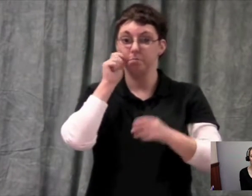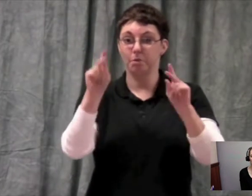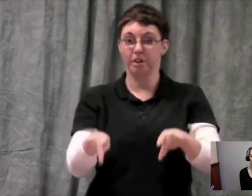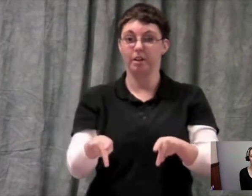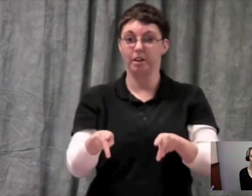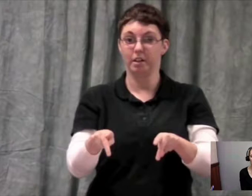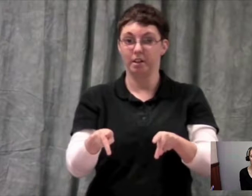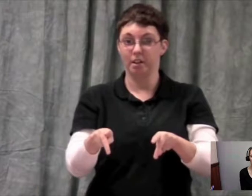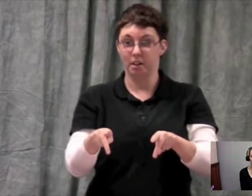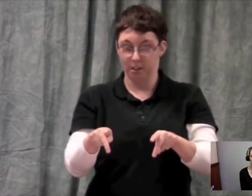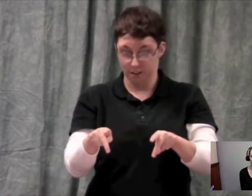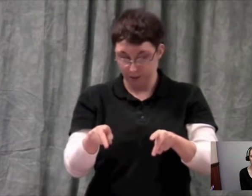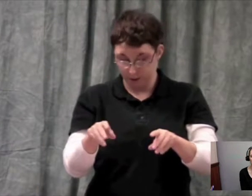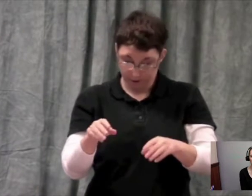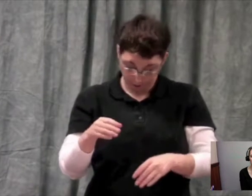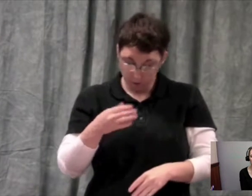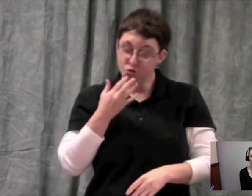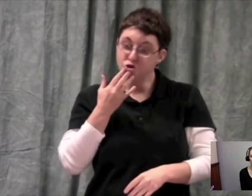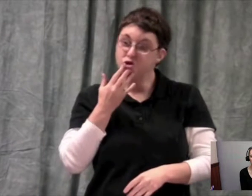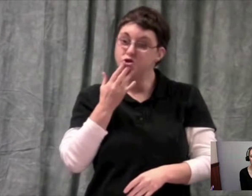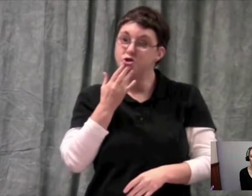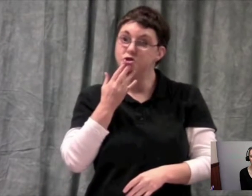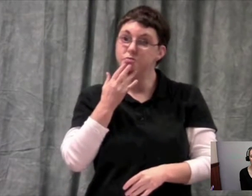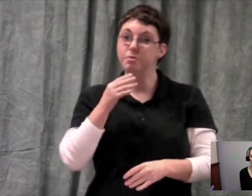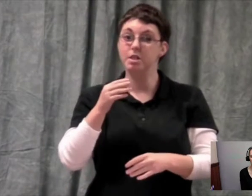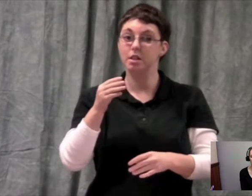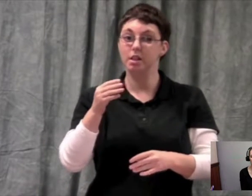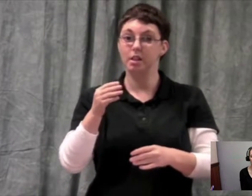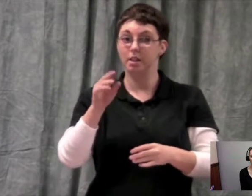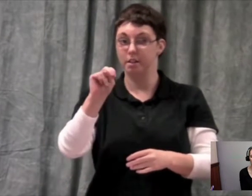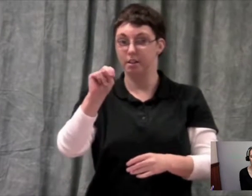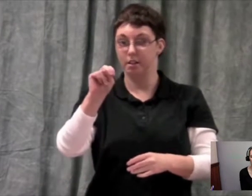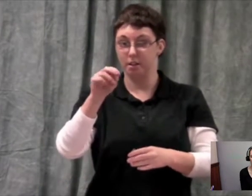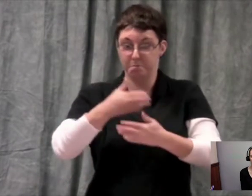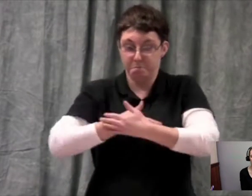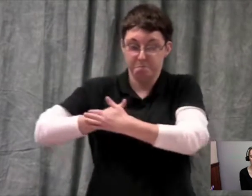I would recommend using the colors baby blue for a shirt,